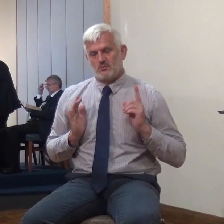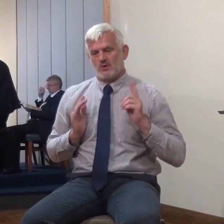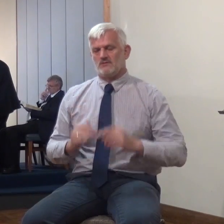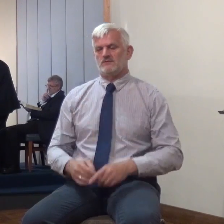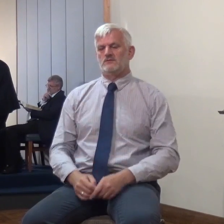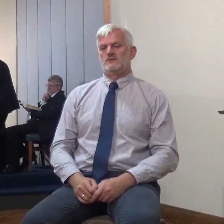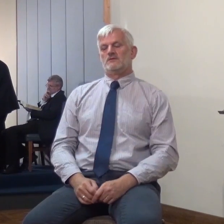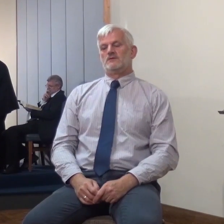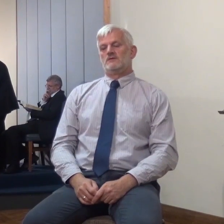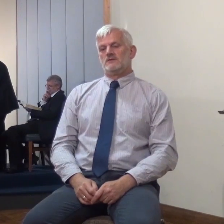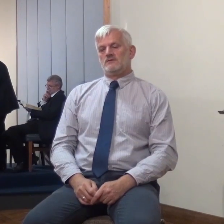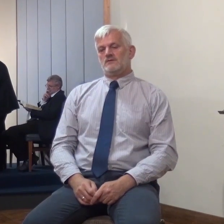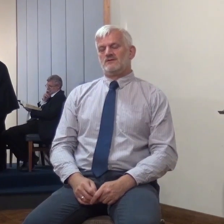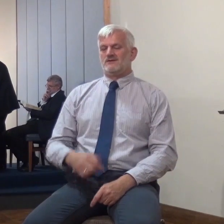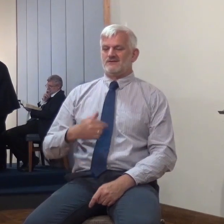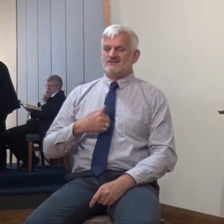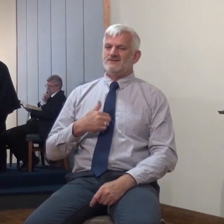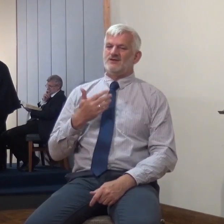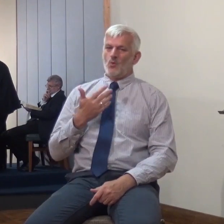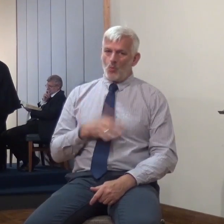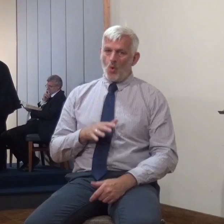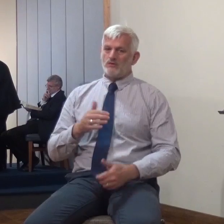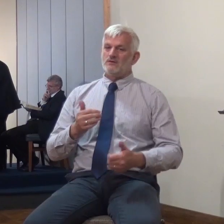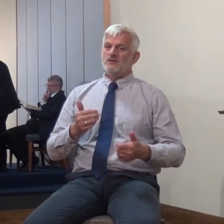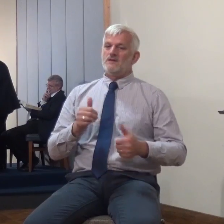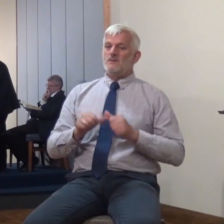I would desire to glory, I shall not be a